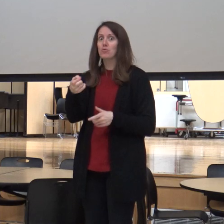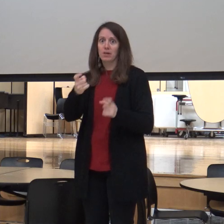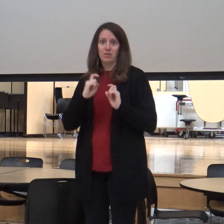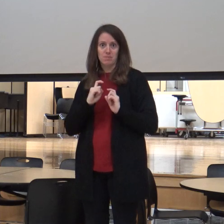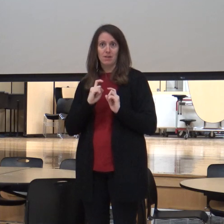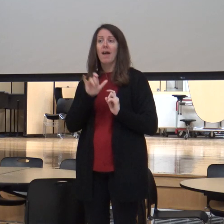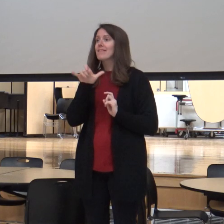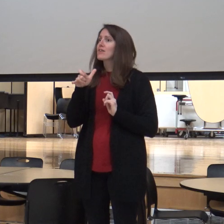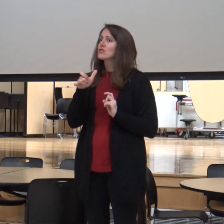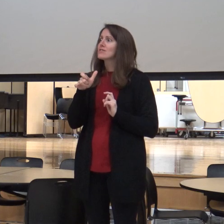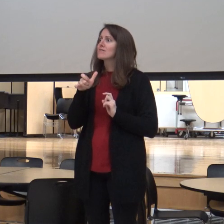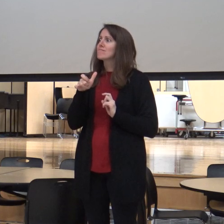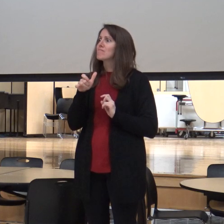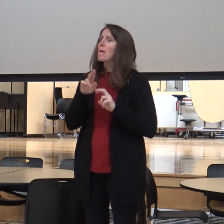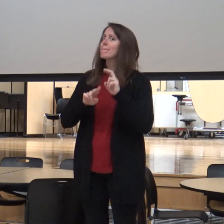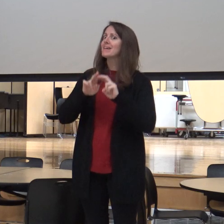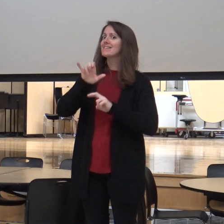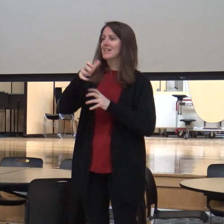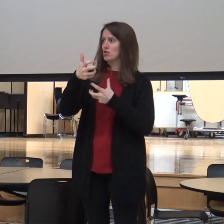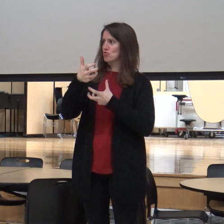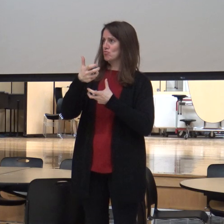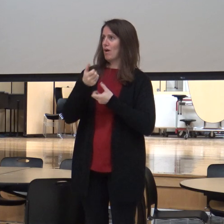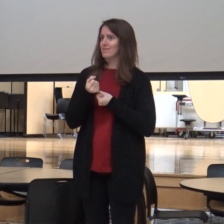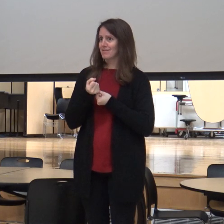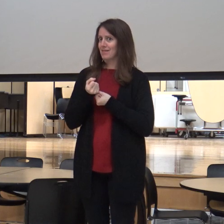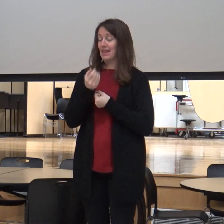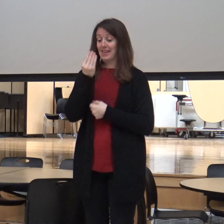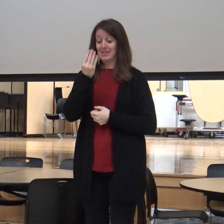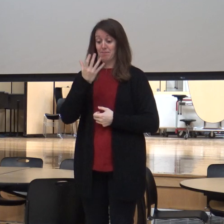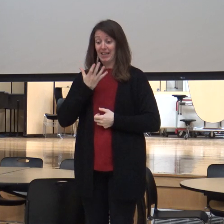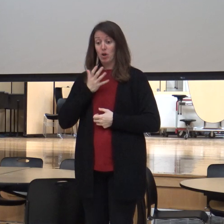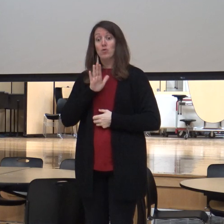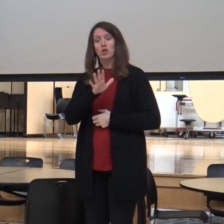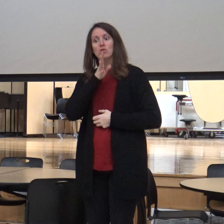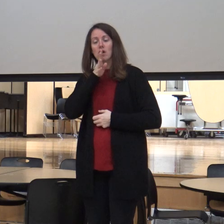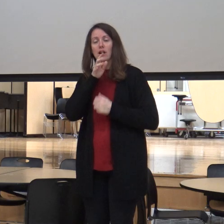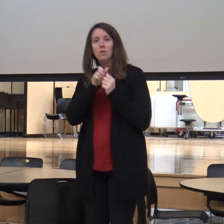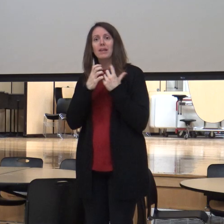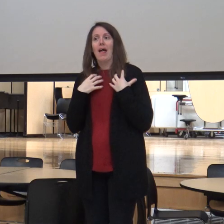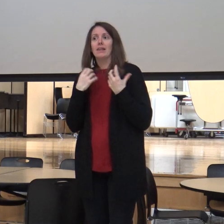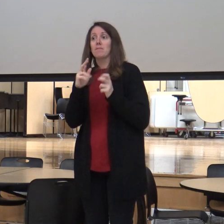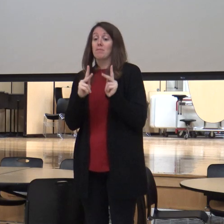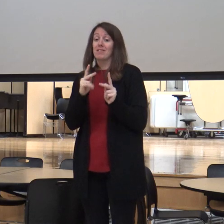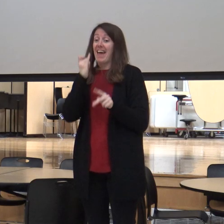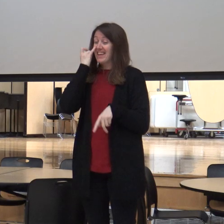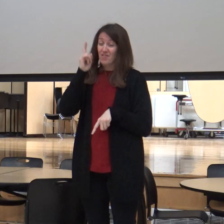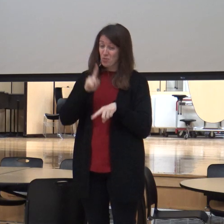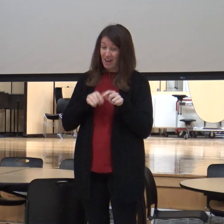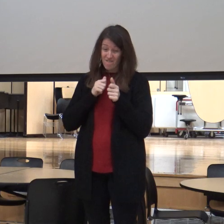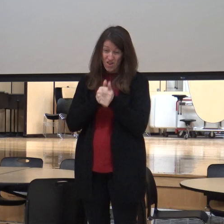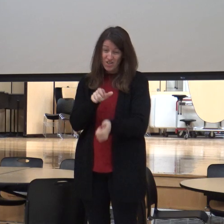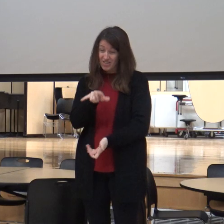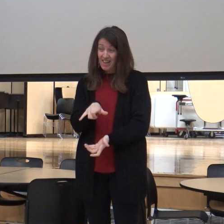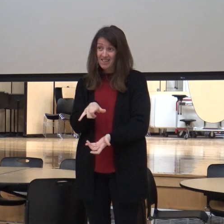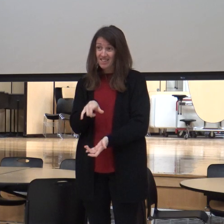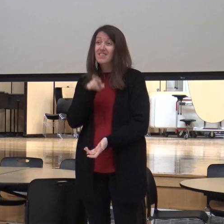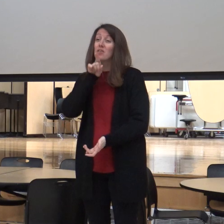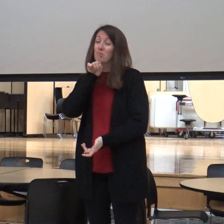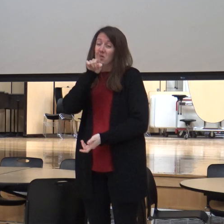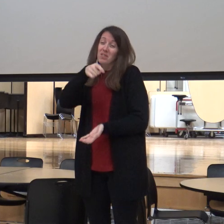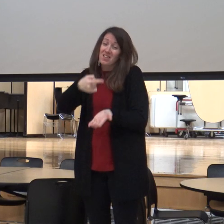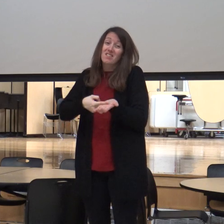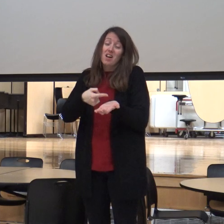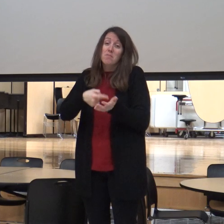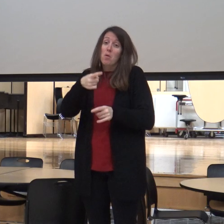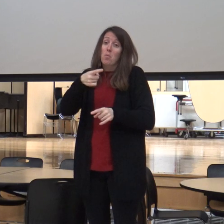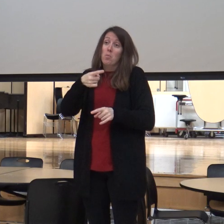there, that you're talking to healthy people out there. And if you're not able to follow those rules, then we have to talk about what's really allowed on your